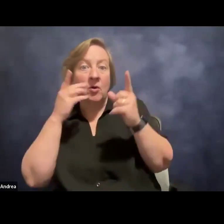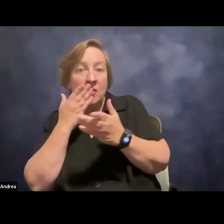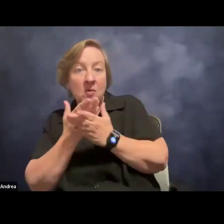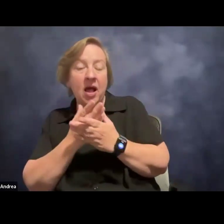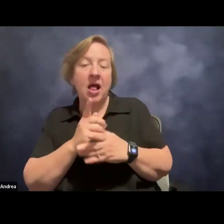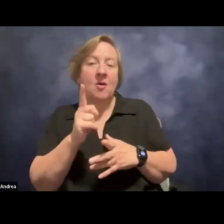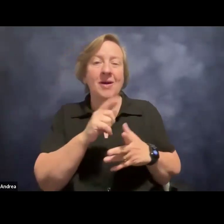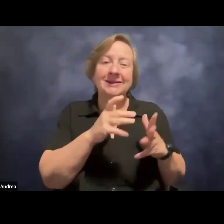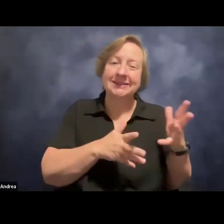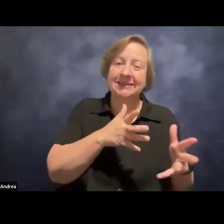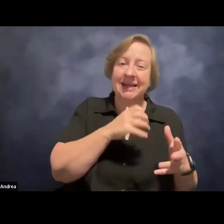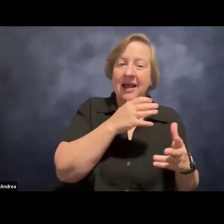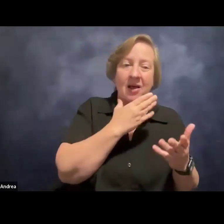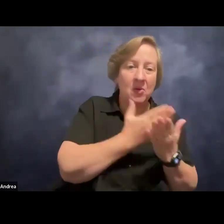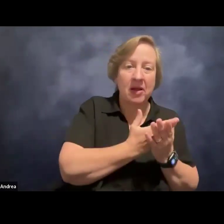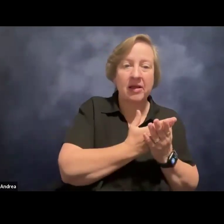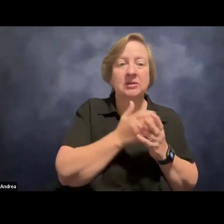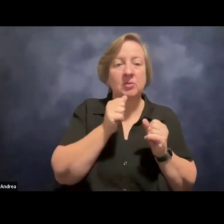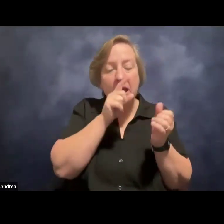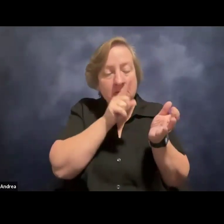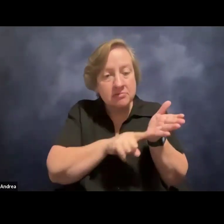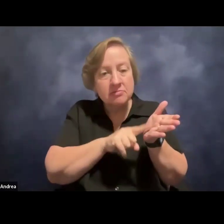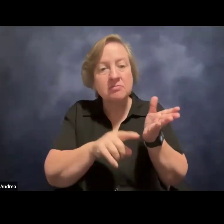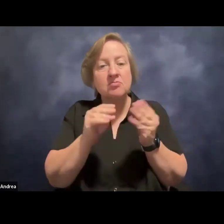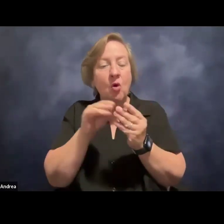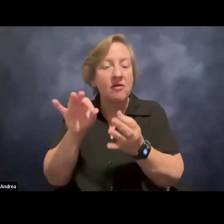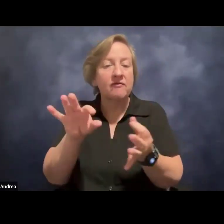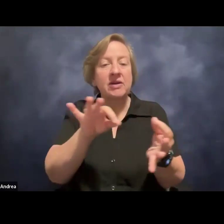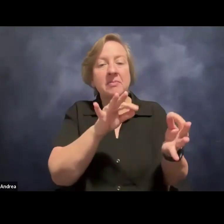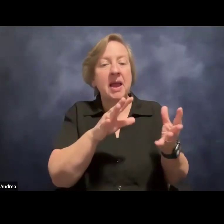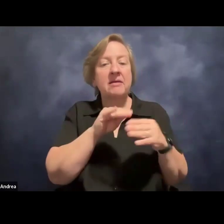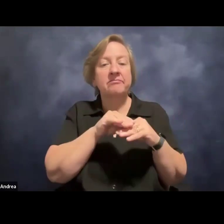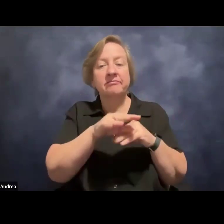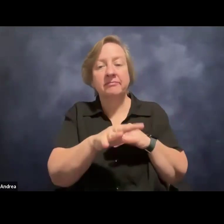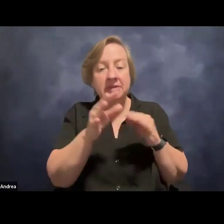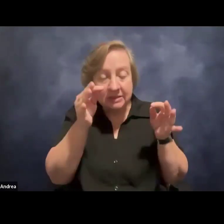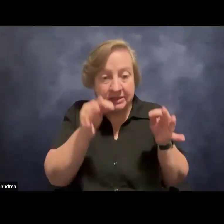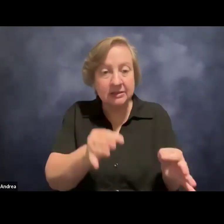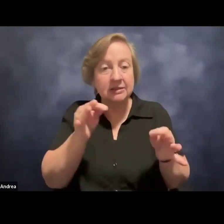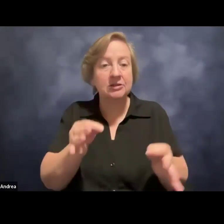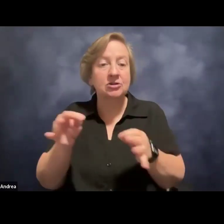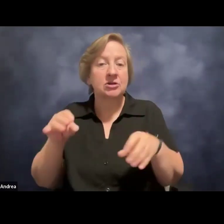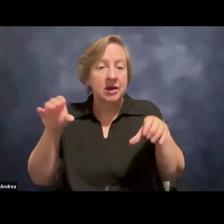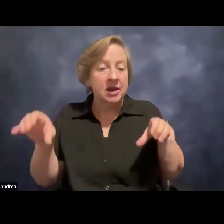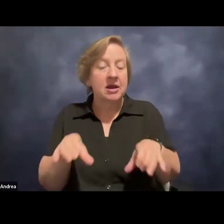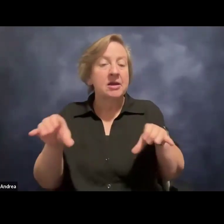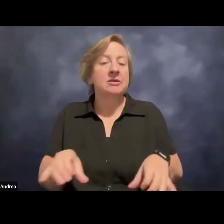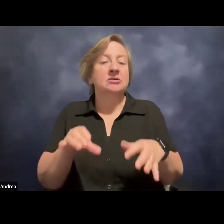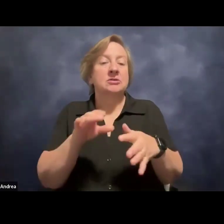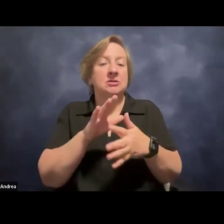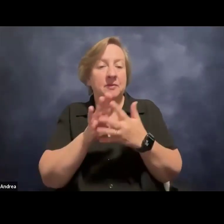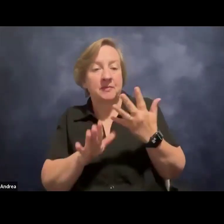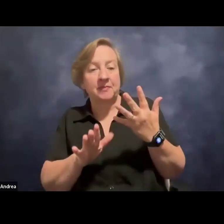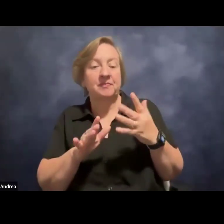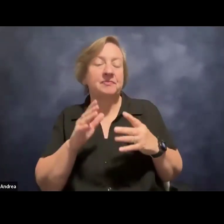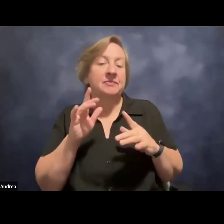so we can do more investigation, to get feedback into the decisions or implementation actions we need to take. And then also